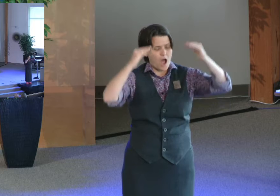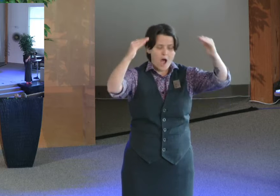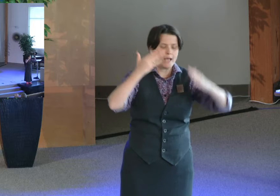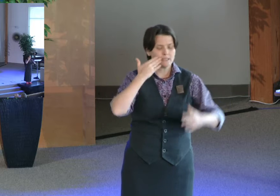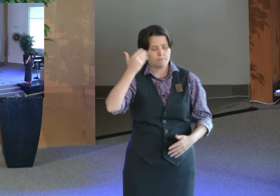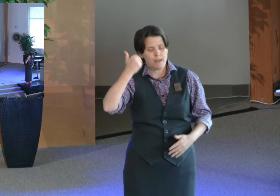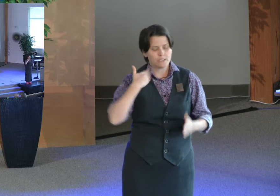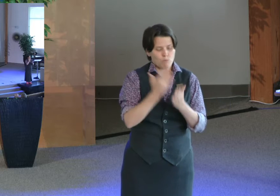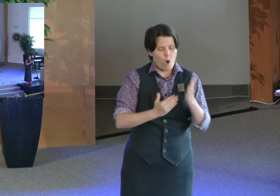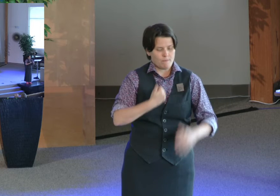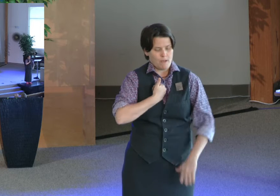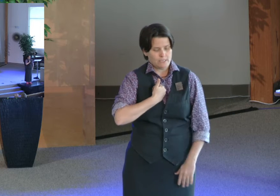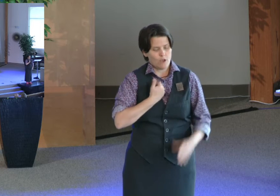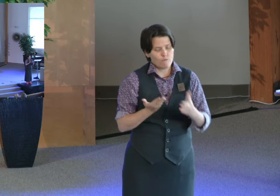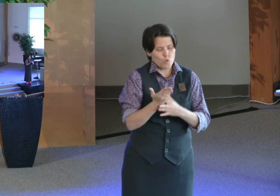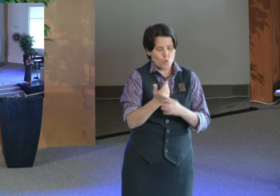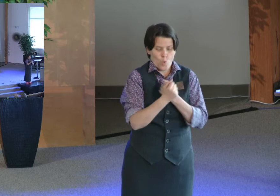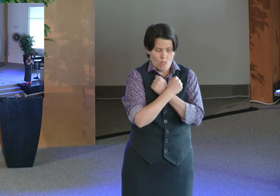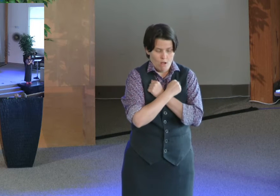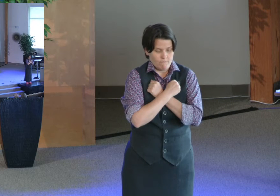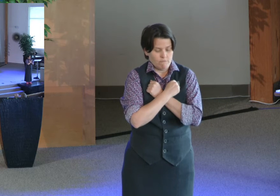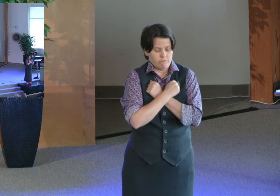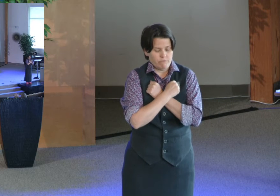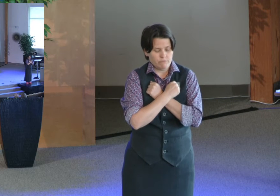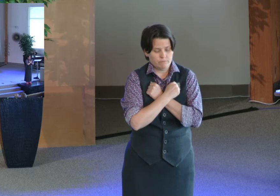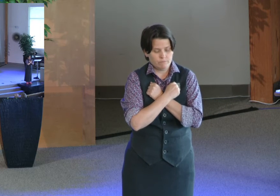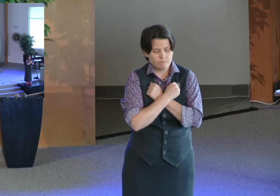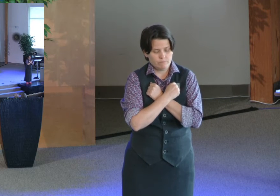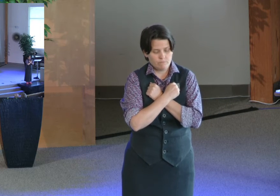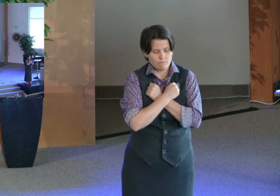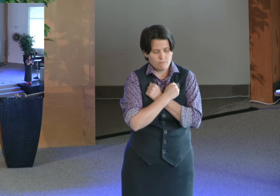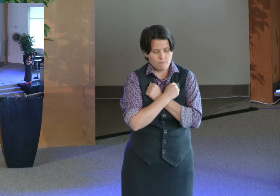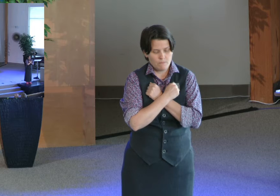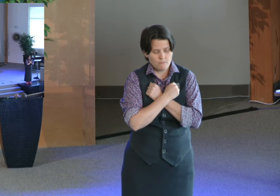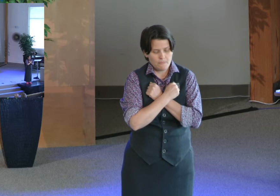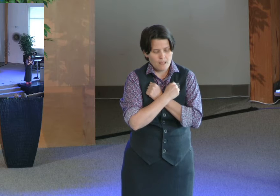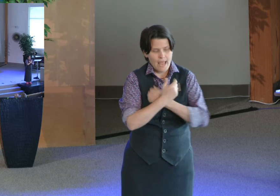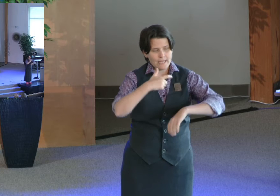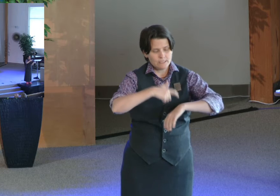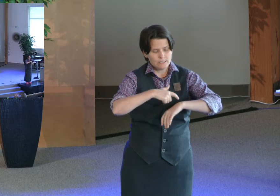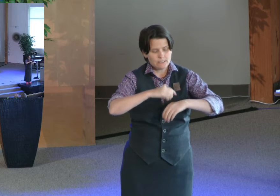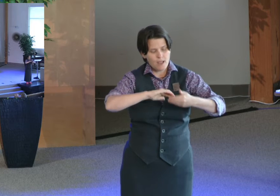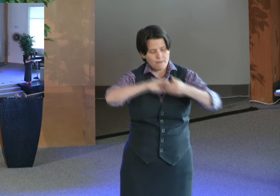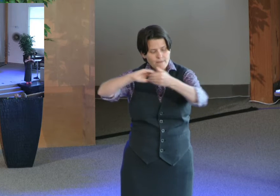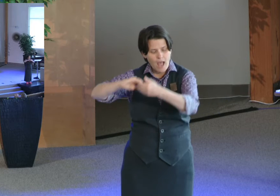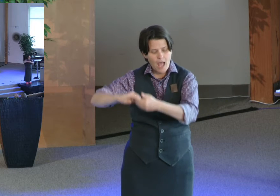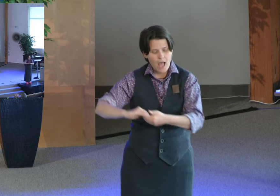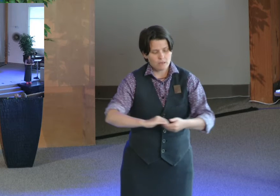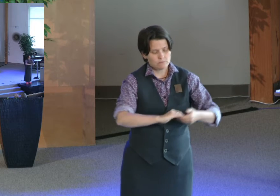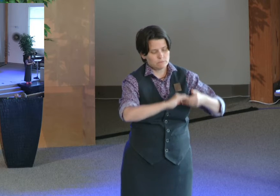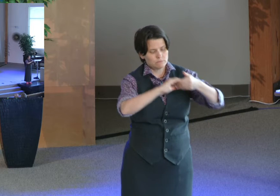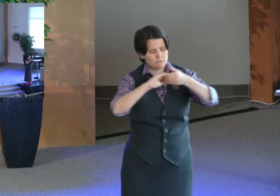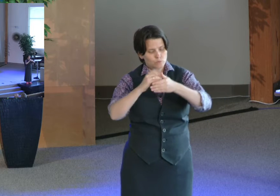In this time of at one mint, I acknowledge you. I remind myself that